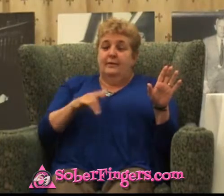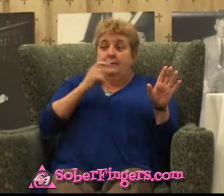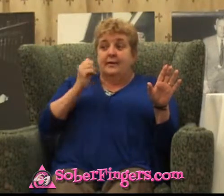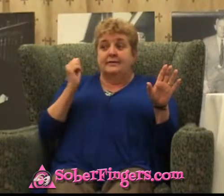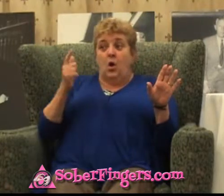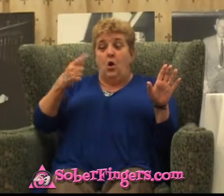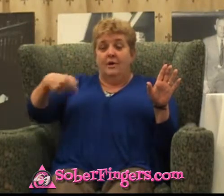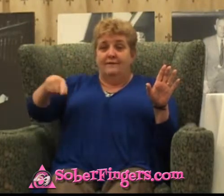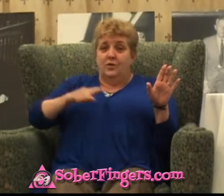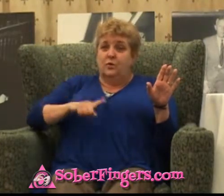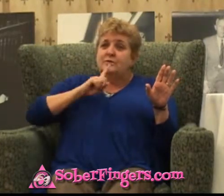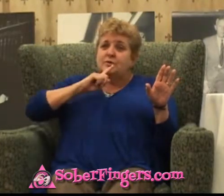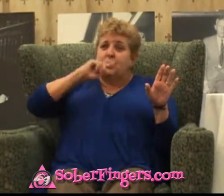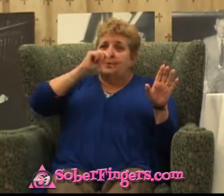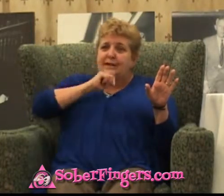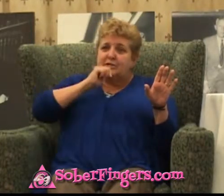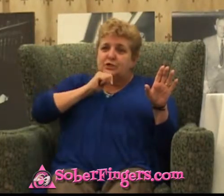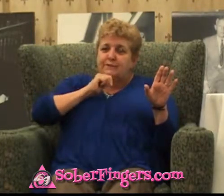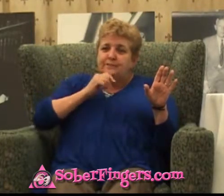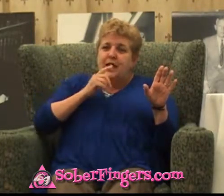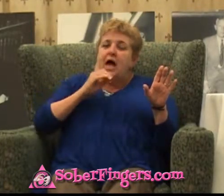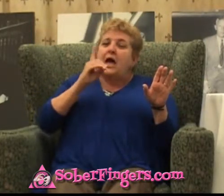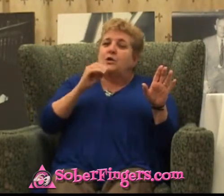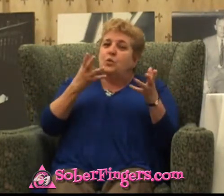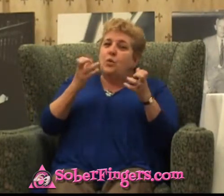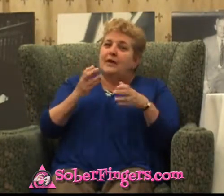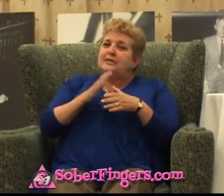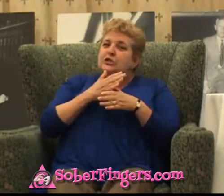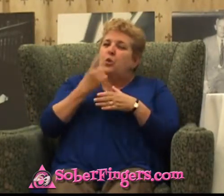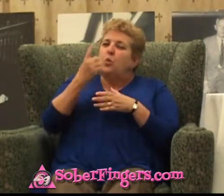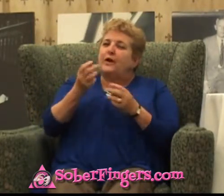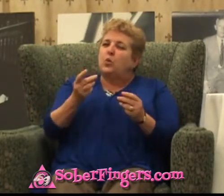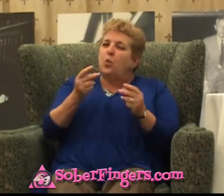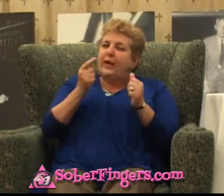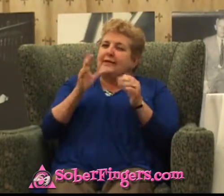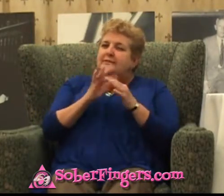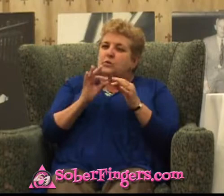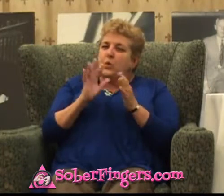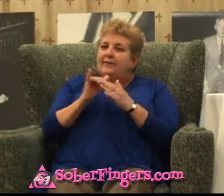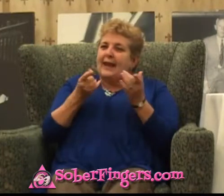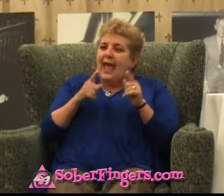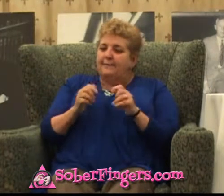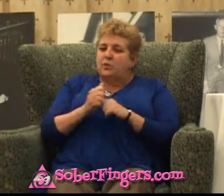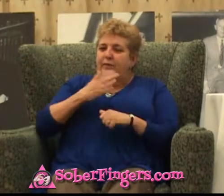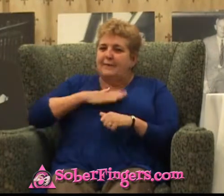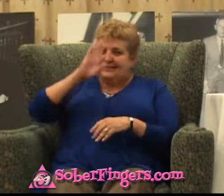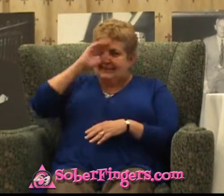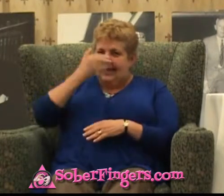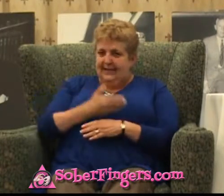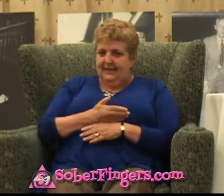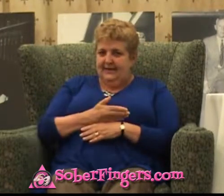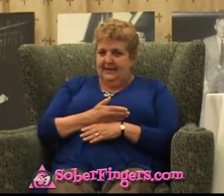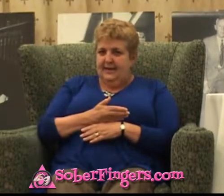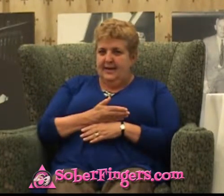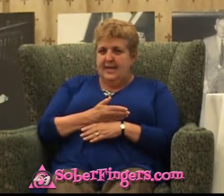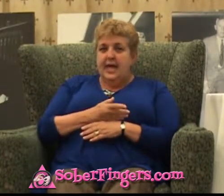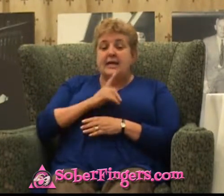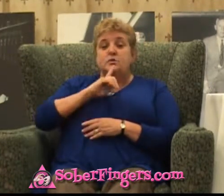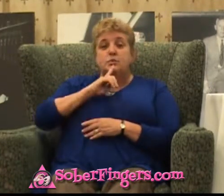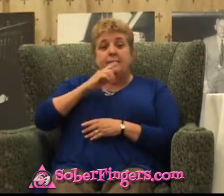so patient. I do want to share one quick story, though, that did happen with my son. that just to me is absolutely just proves